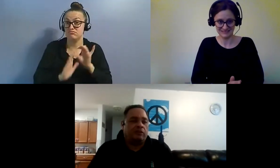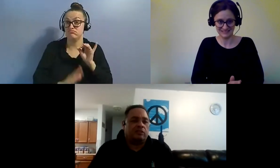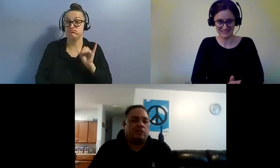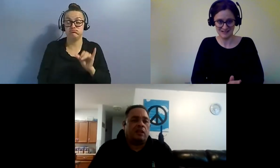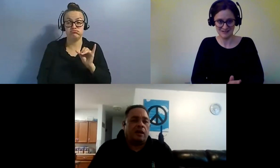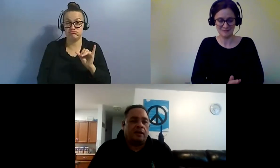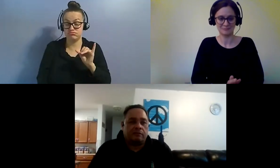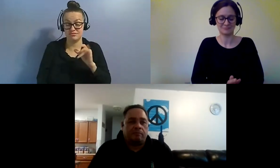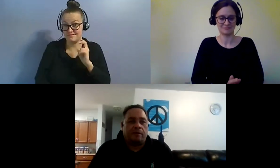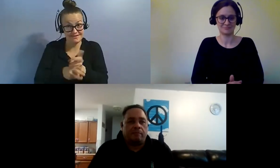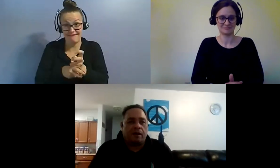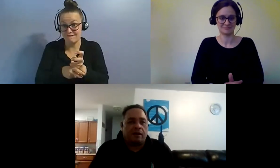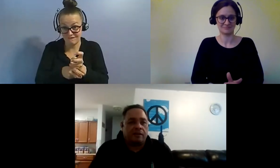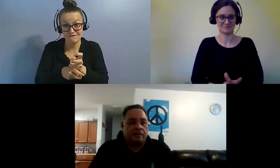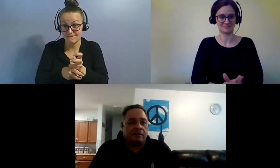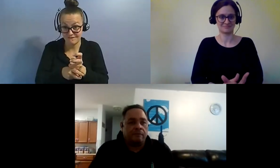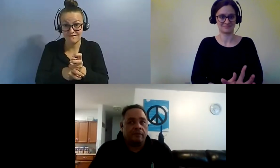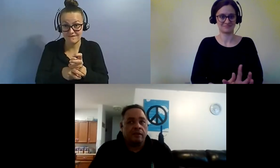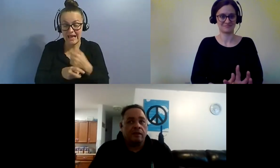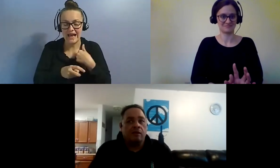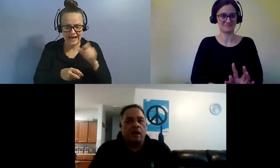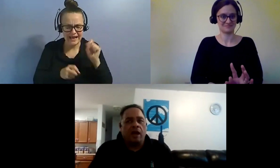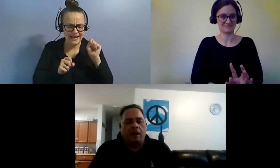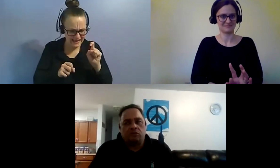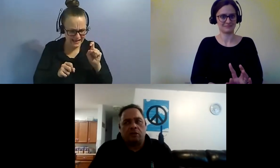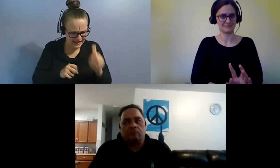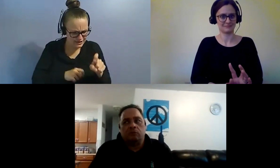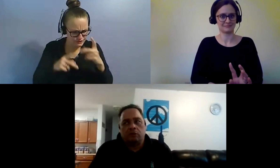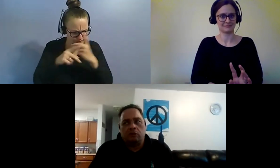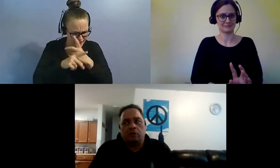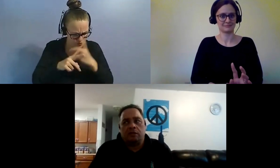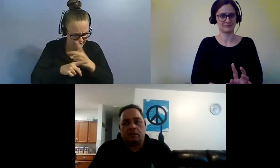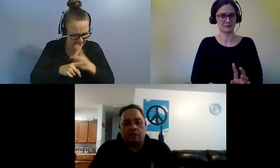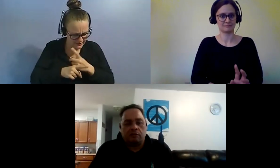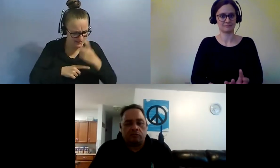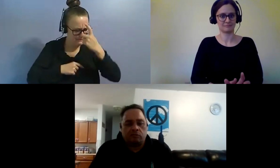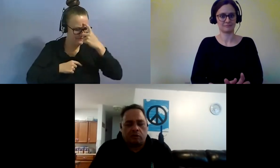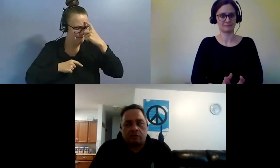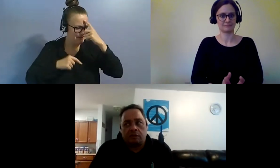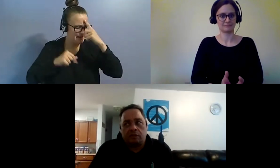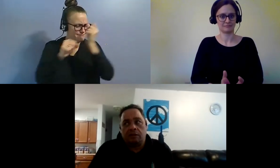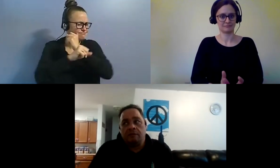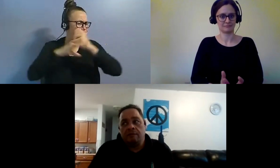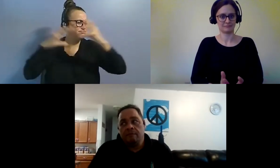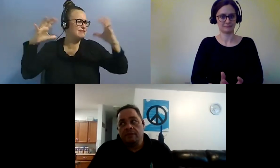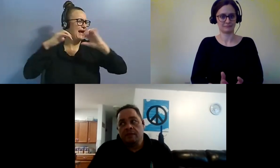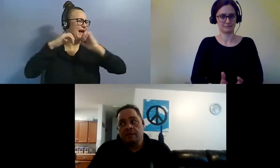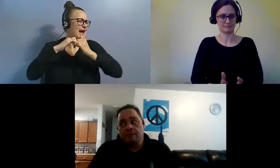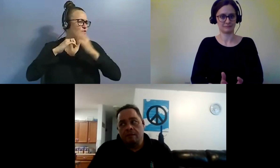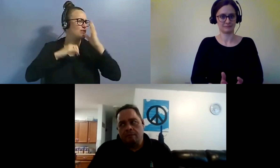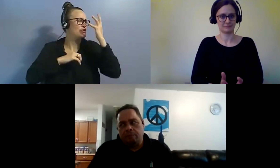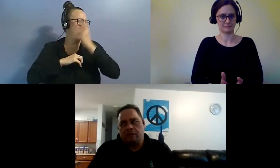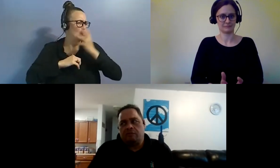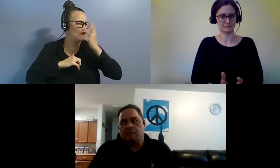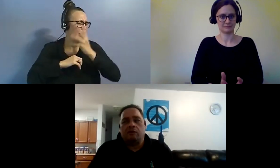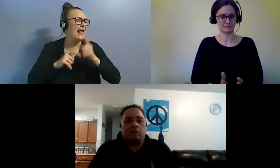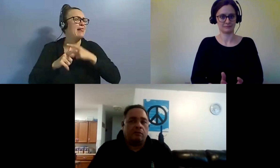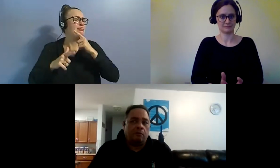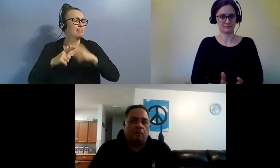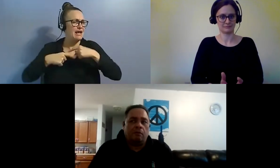to visualize in my mind how something would look and then construct it